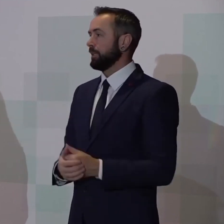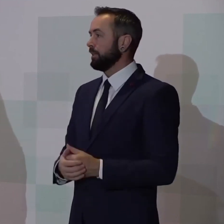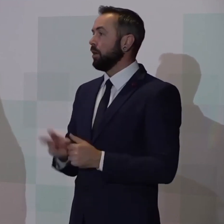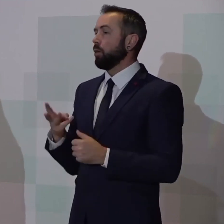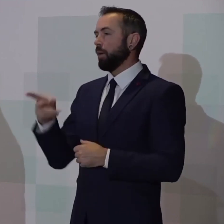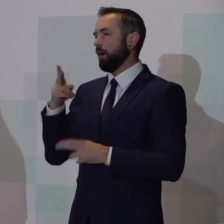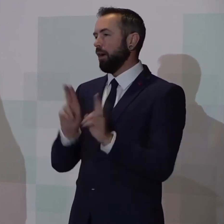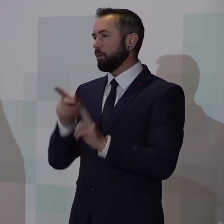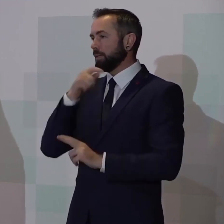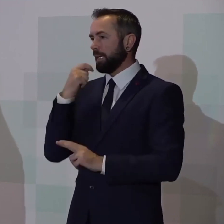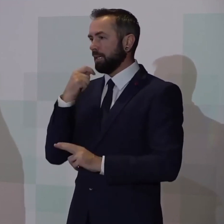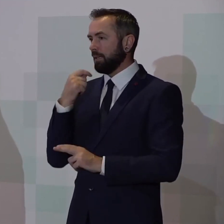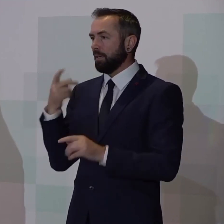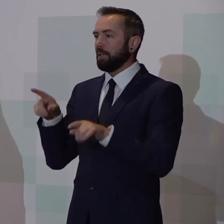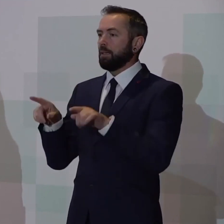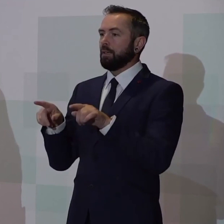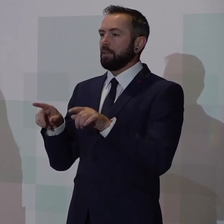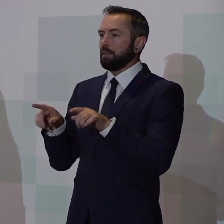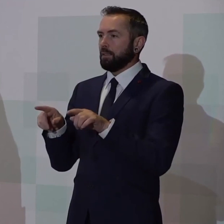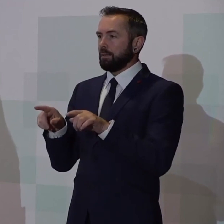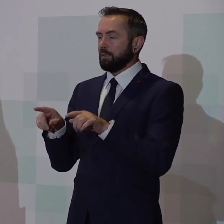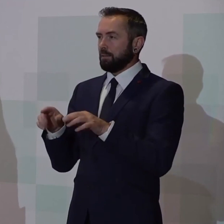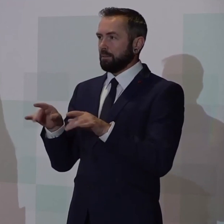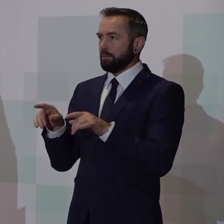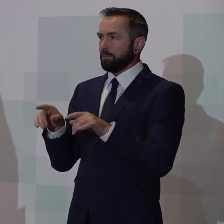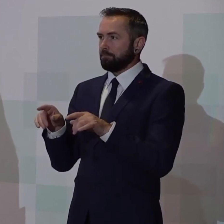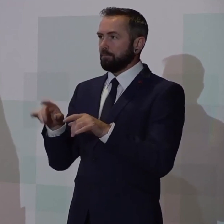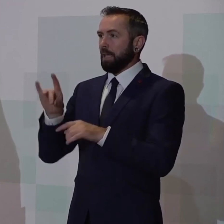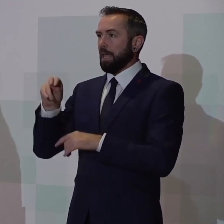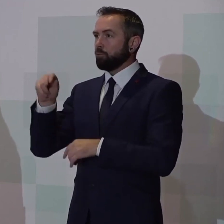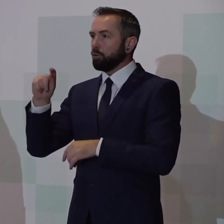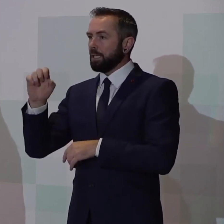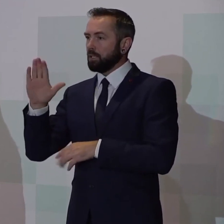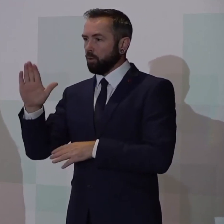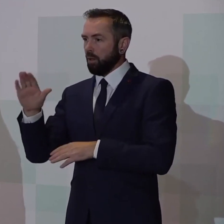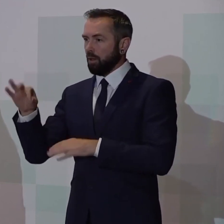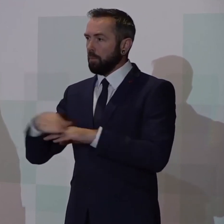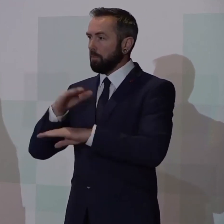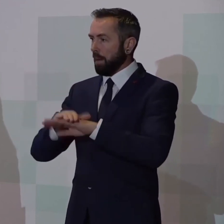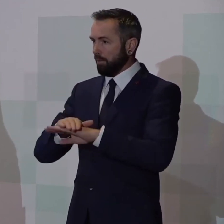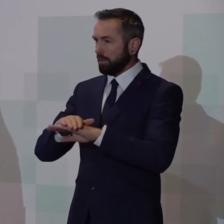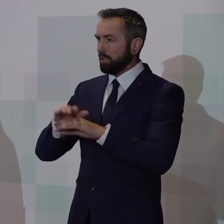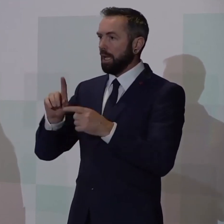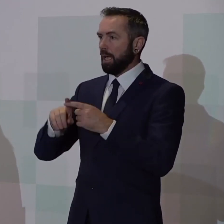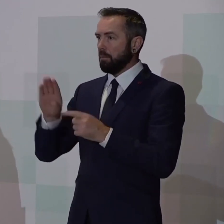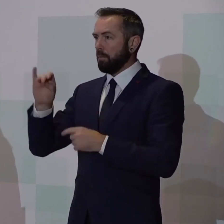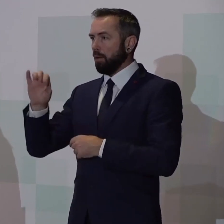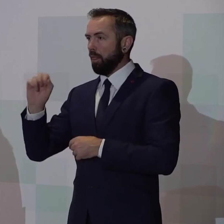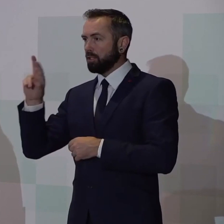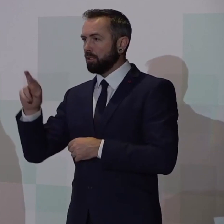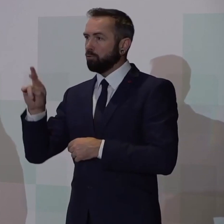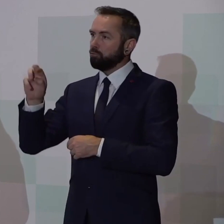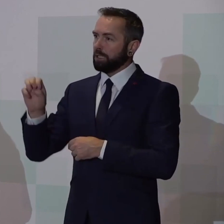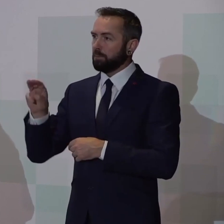is heterosexual marriage and biological reproduction no longer have a monopoly on family